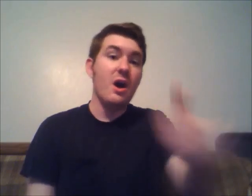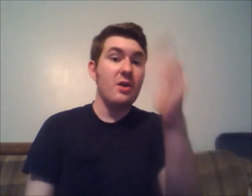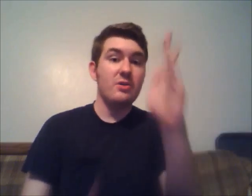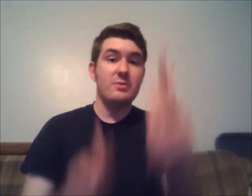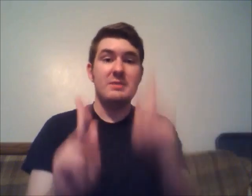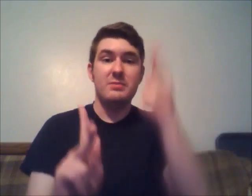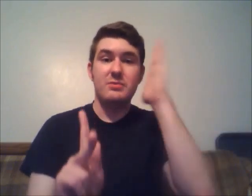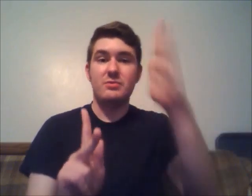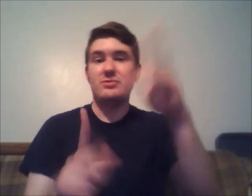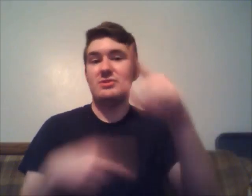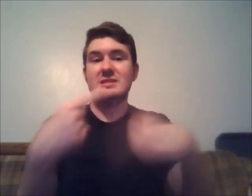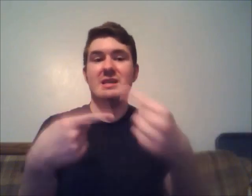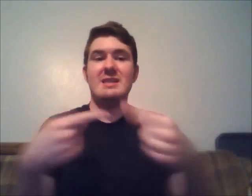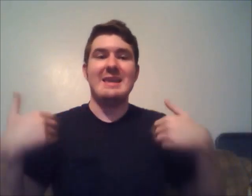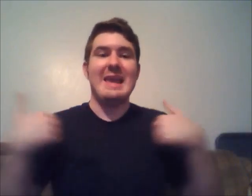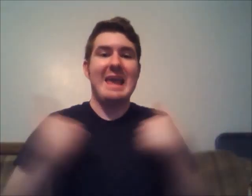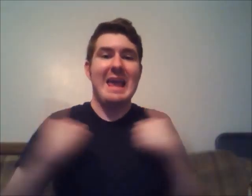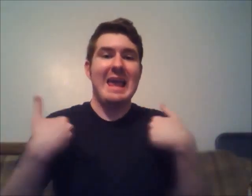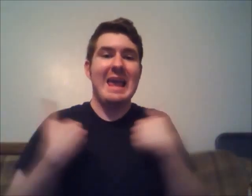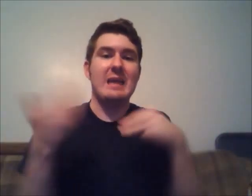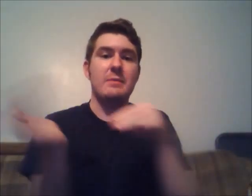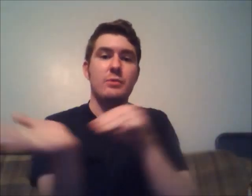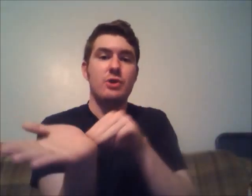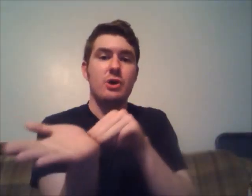Other people will just sign like animal doctor,